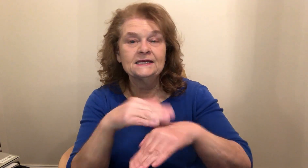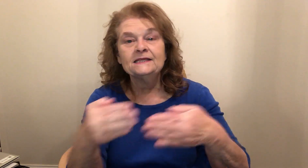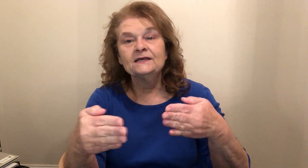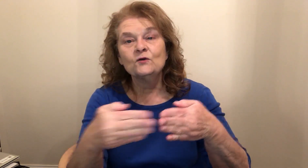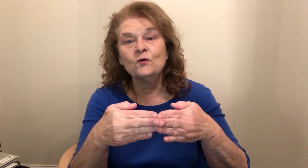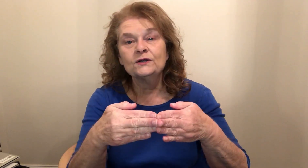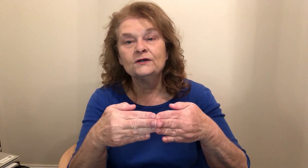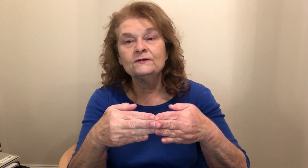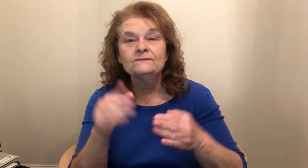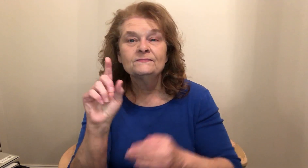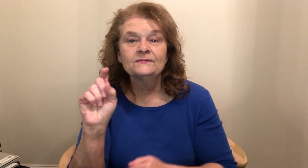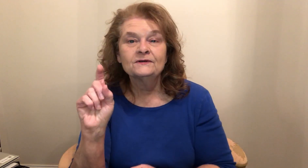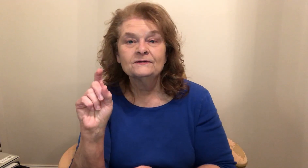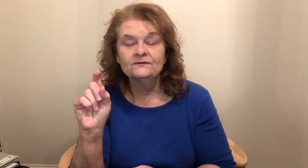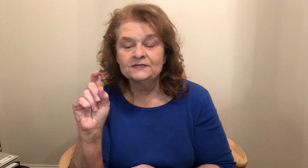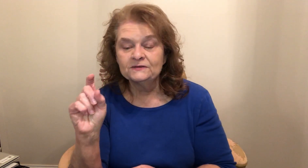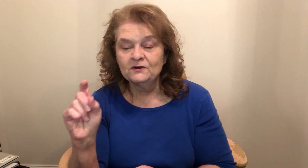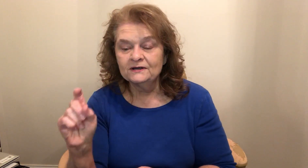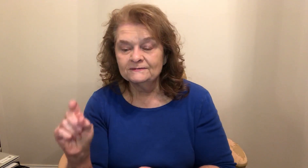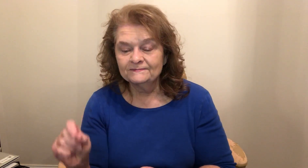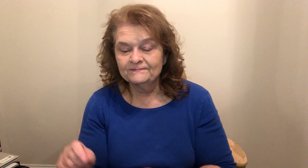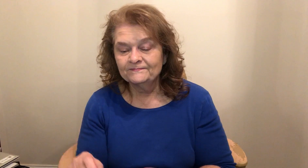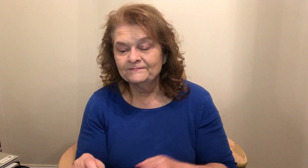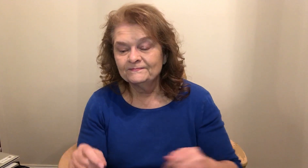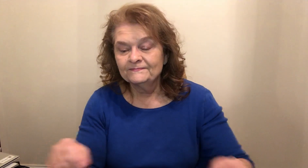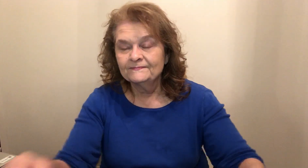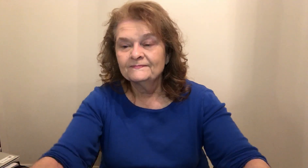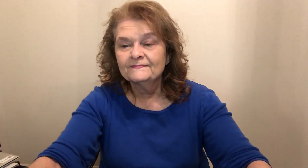the corner? Question mark.